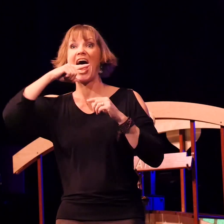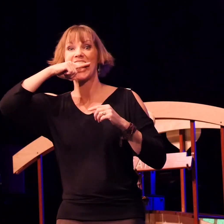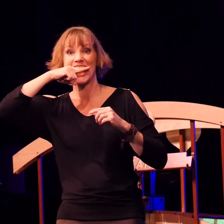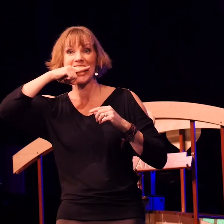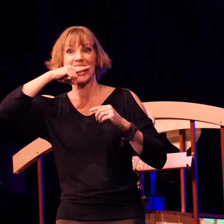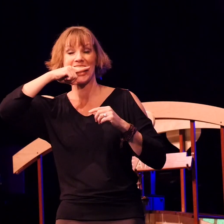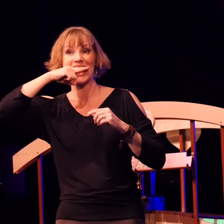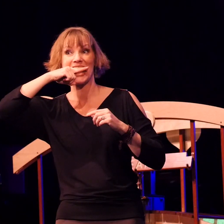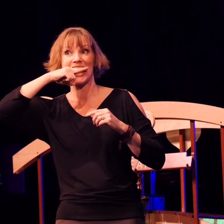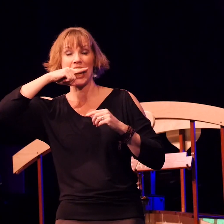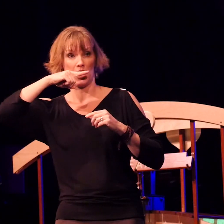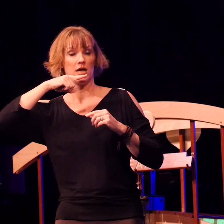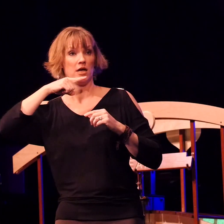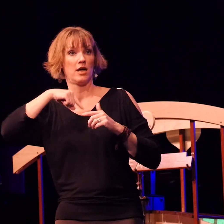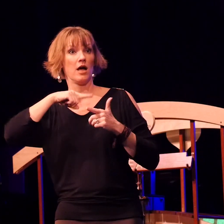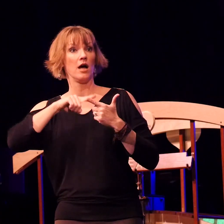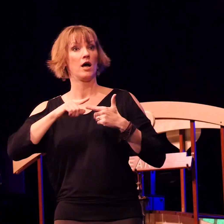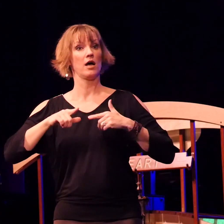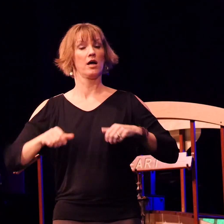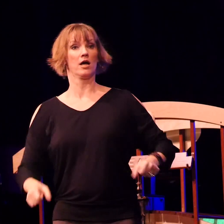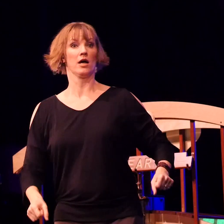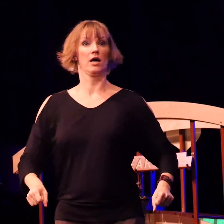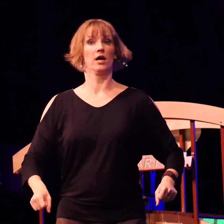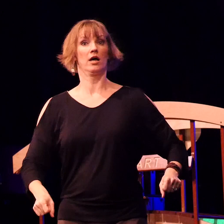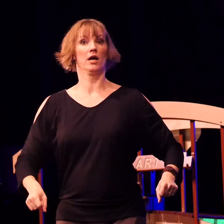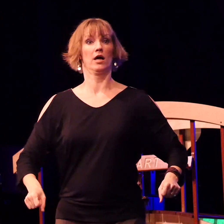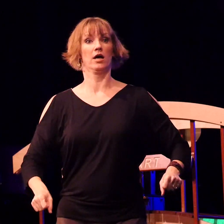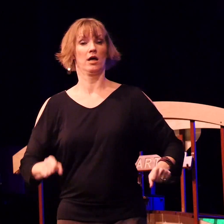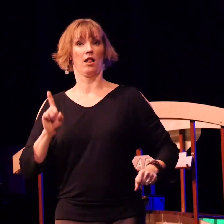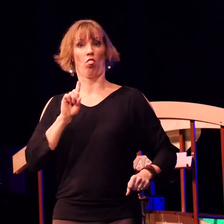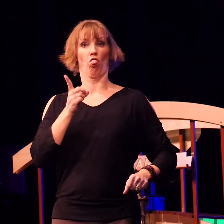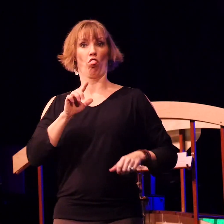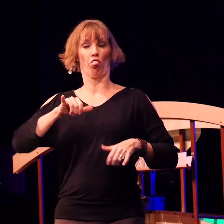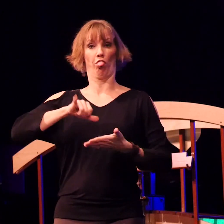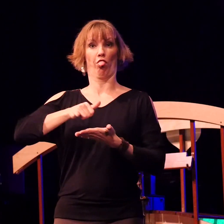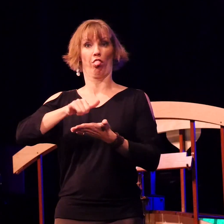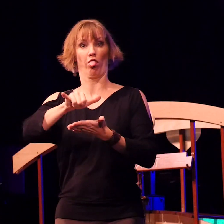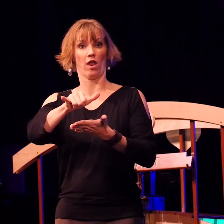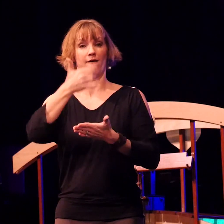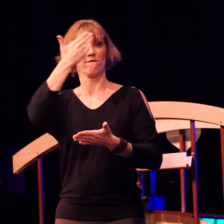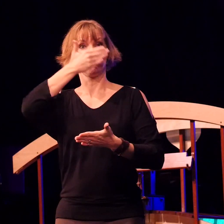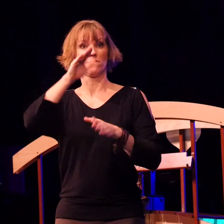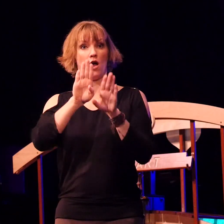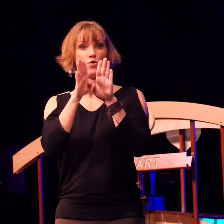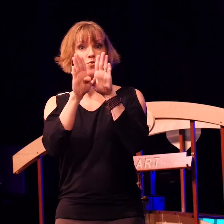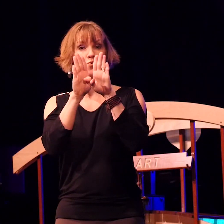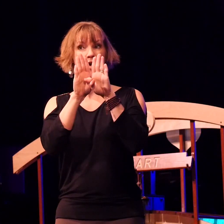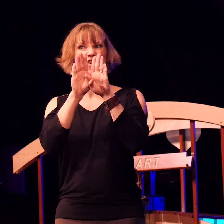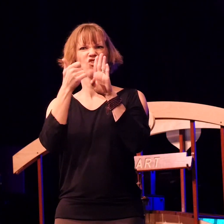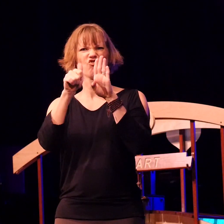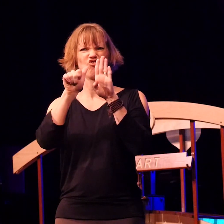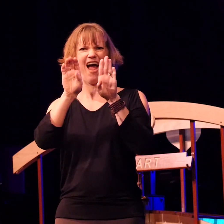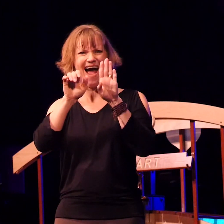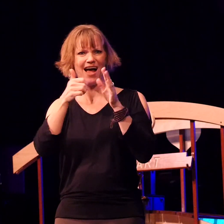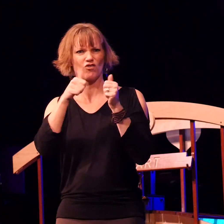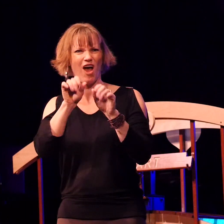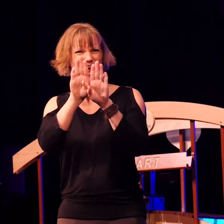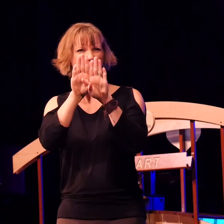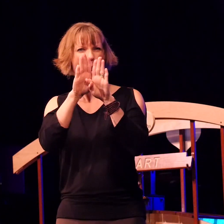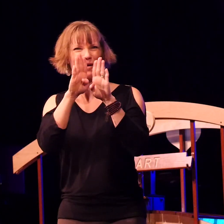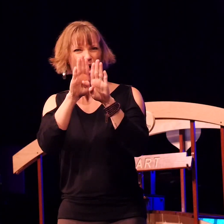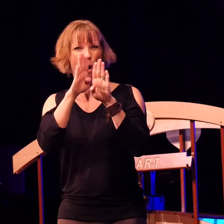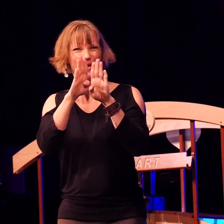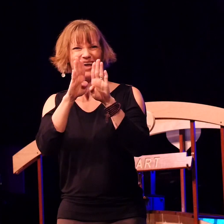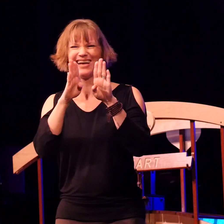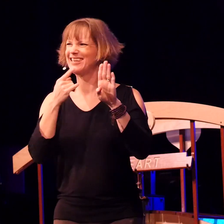teeth. And then he waddled up to the front door and tried to get the door open. And in his own